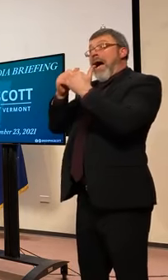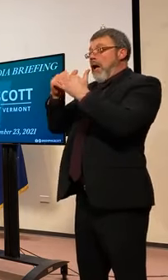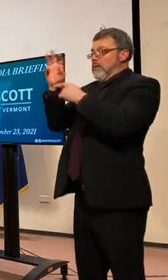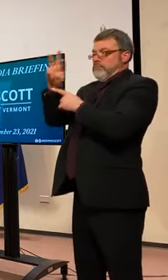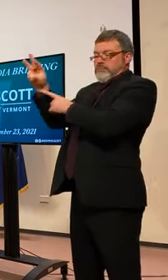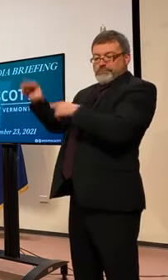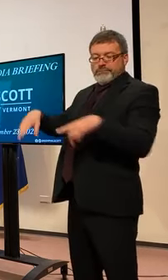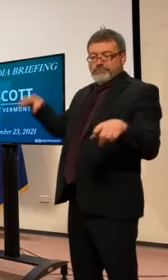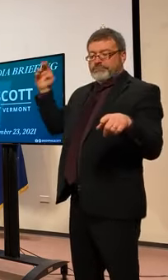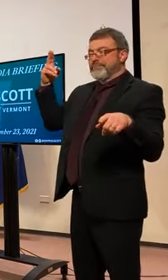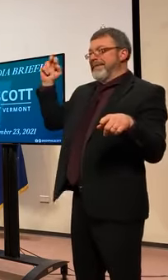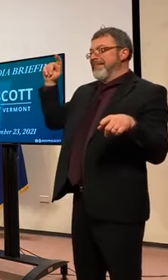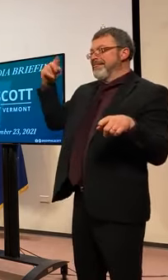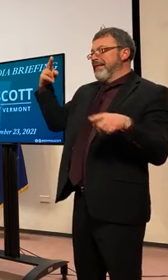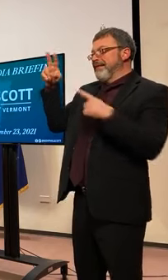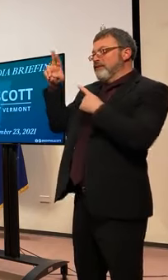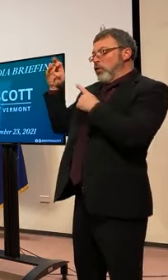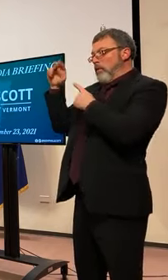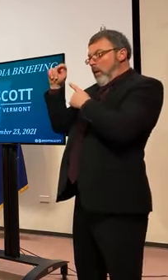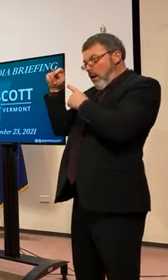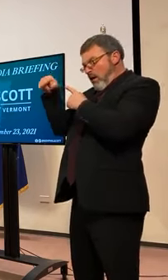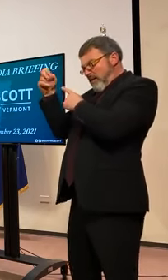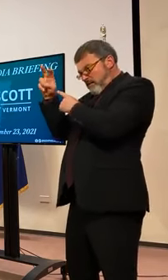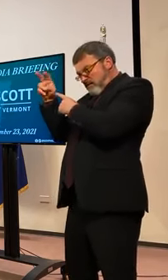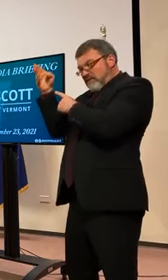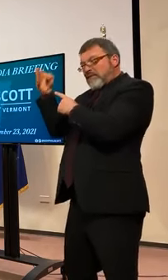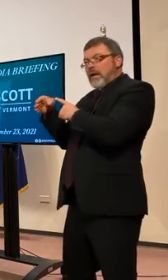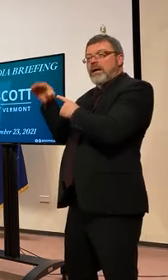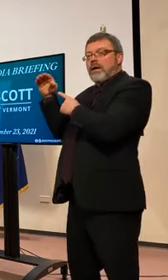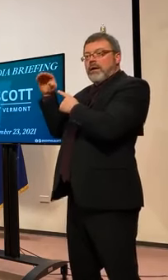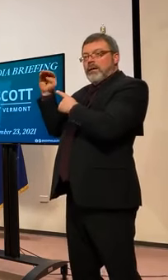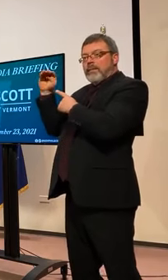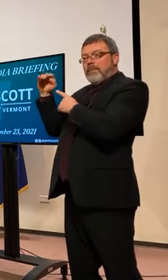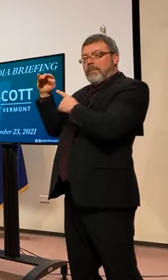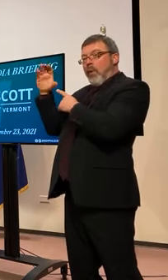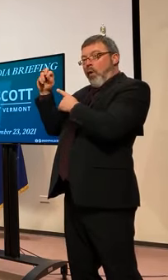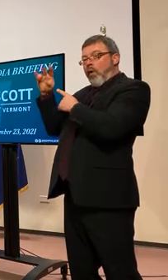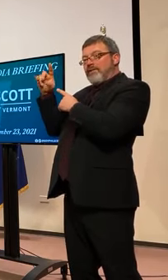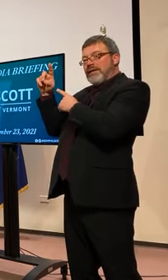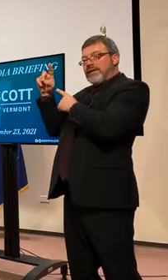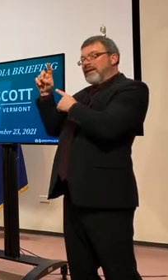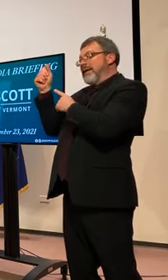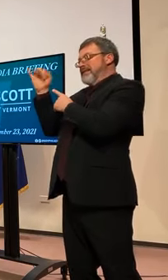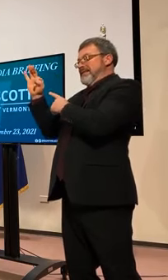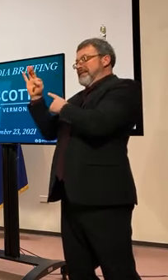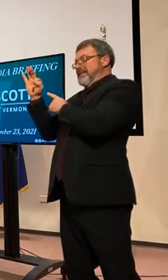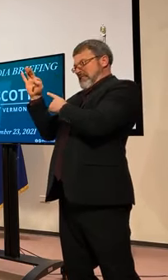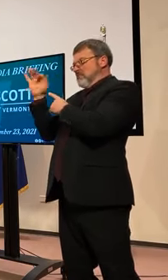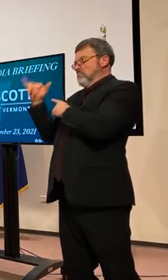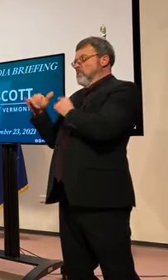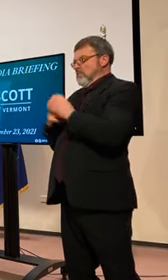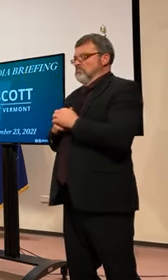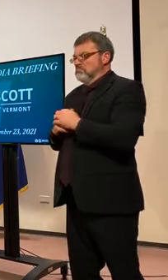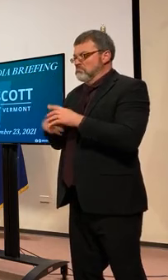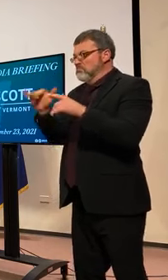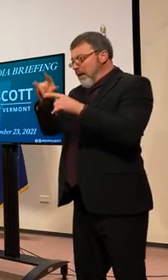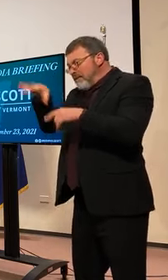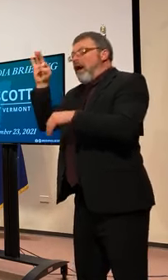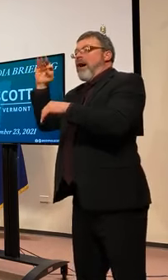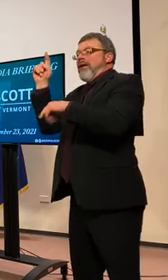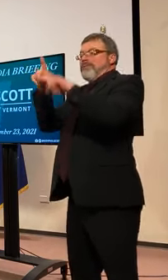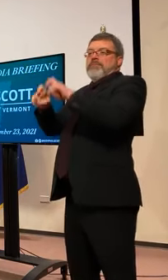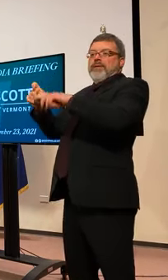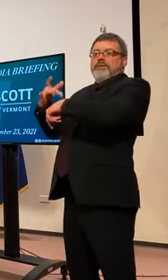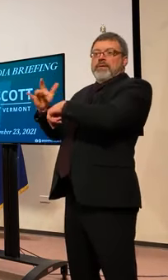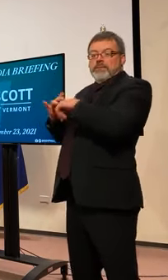healthvermont.gov/COVID-19/testing to find their contact information or to register for a test at one of the state's sites.